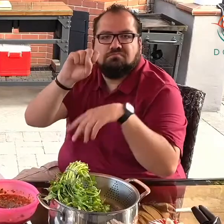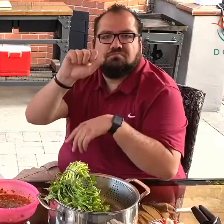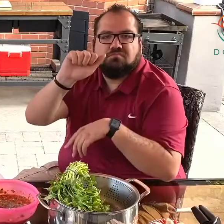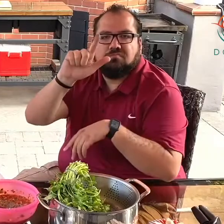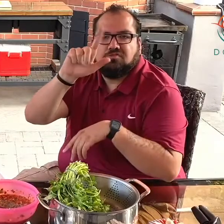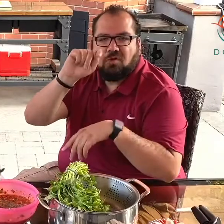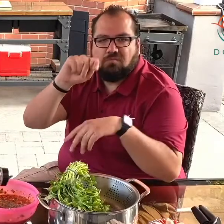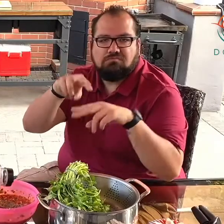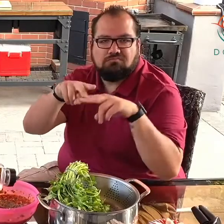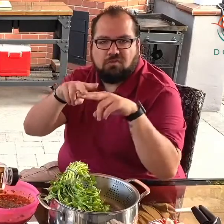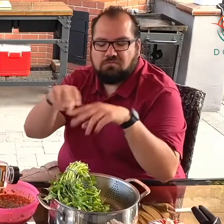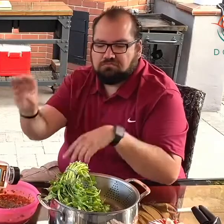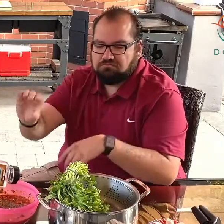This is going to be the salt.